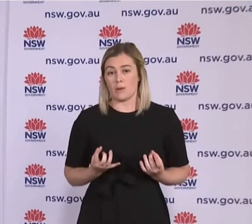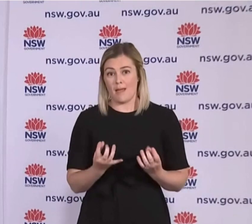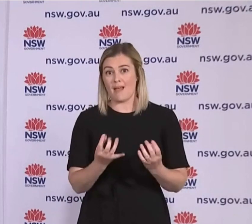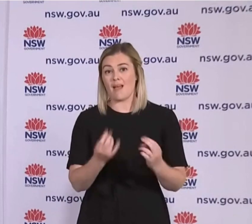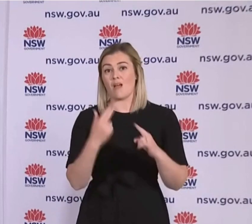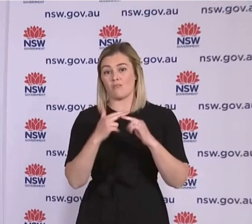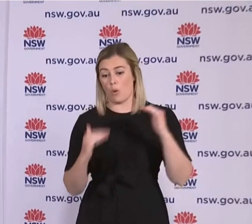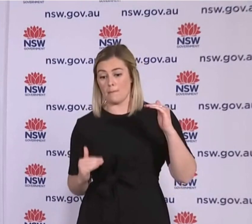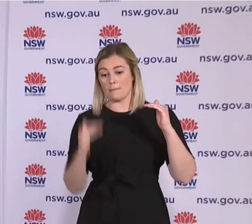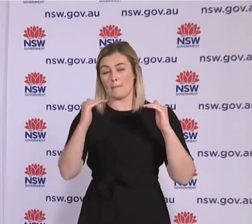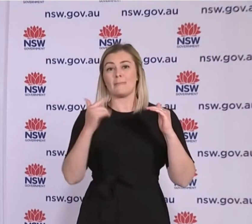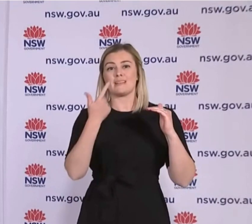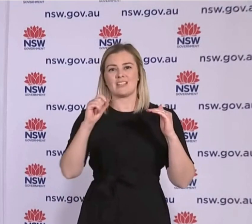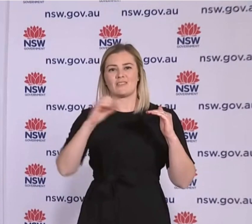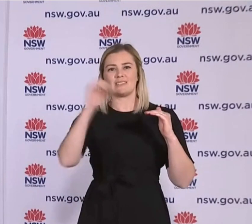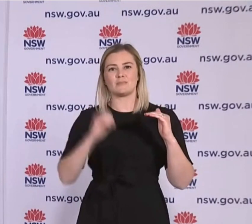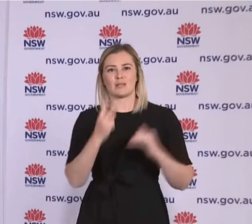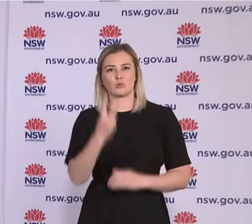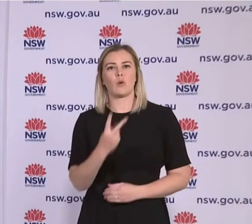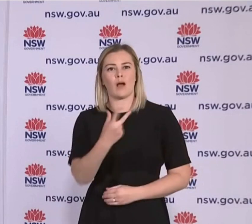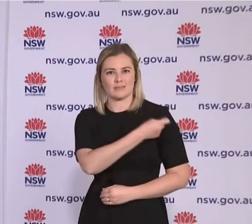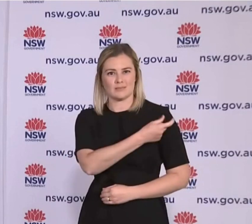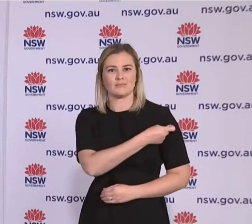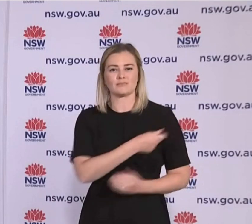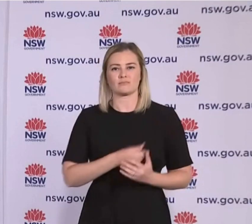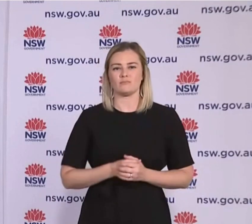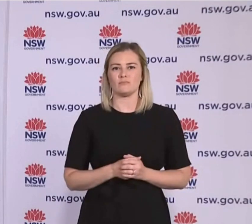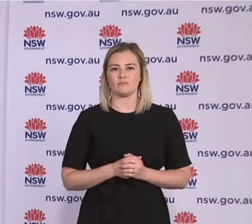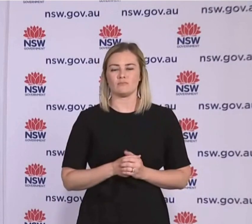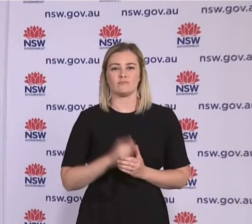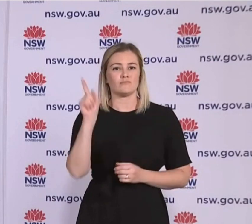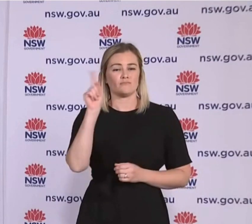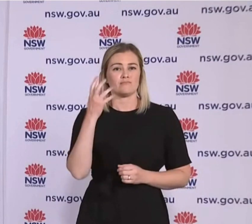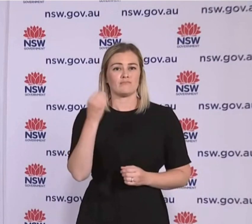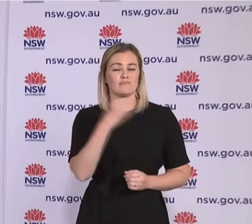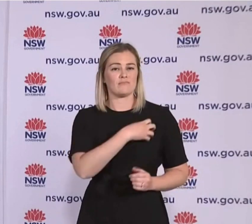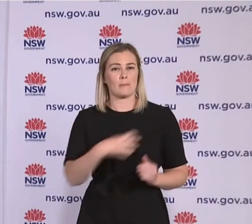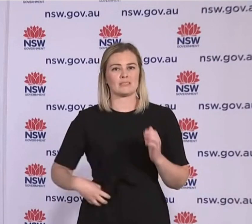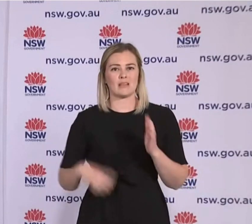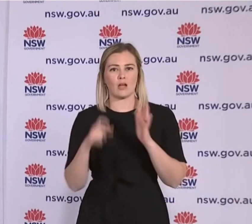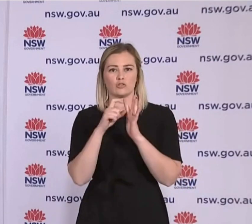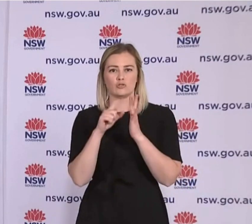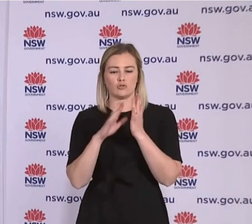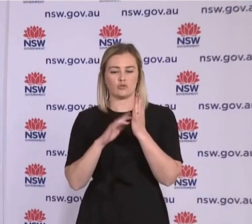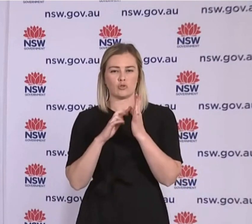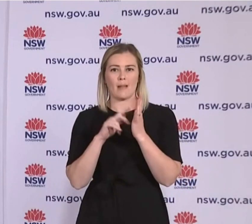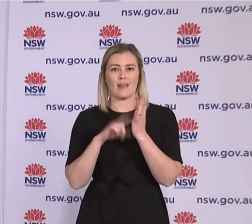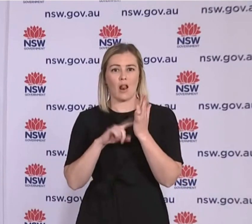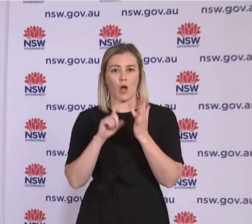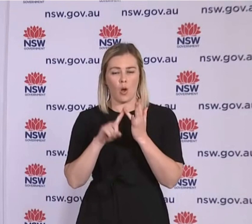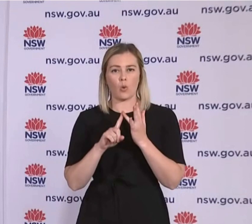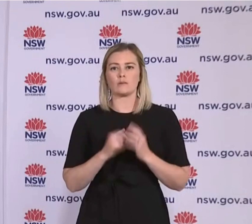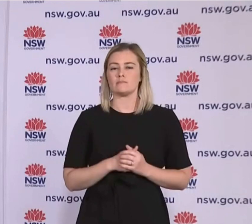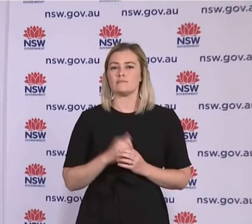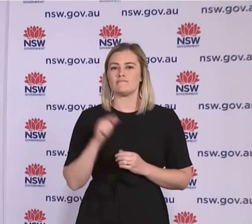it means when we hit those targets. And today I'm pleased to have Minister Dominello with me. Minister Dominello, as you know, is the Minister in charge of our